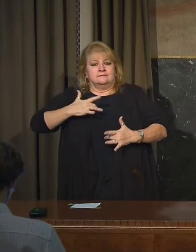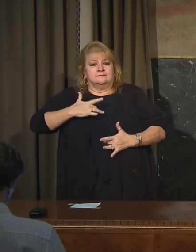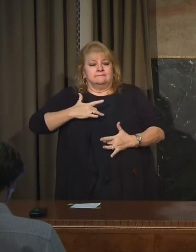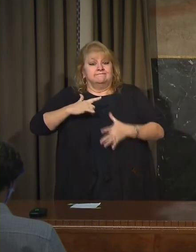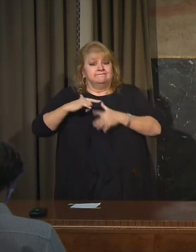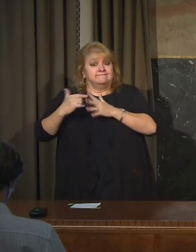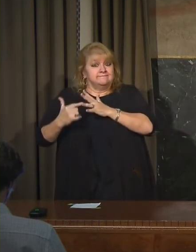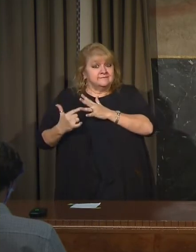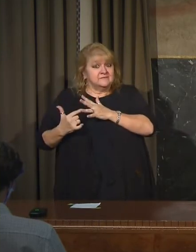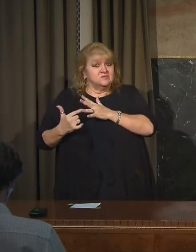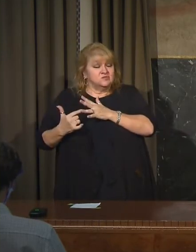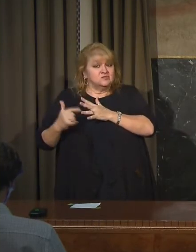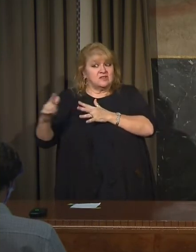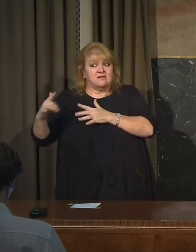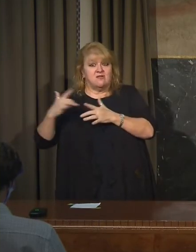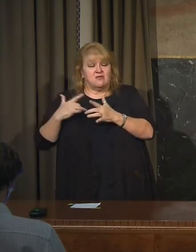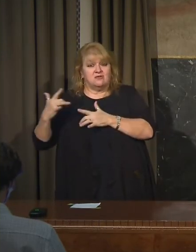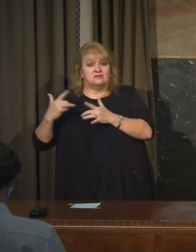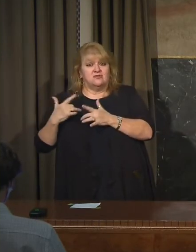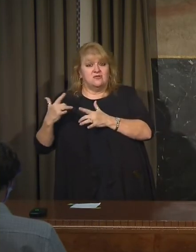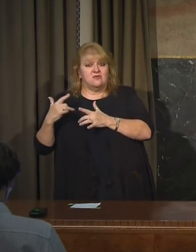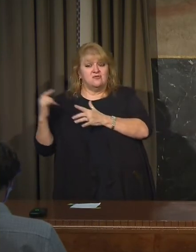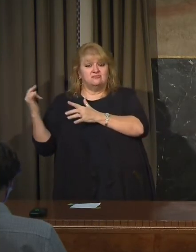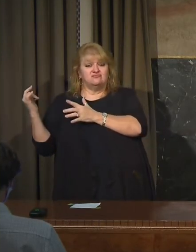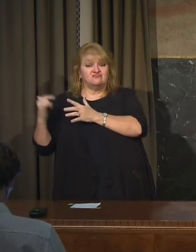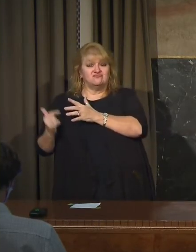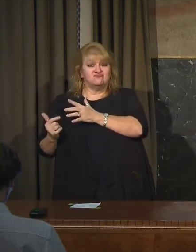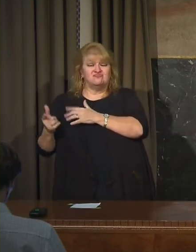of things. They're working extremely hard.